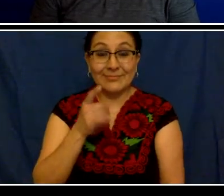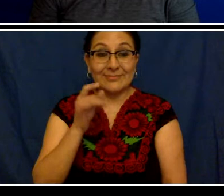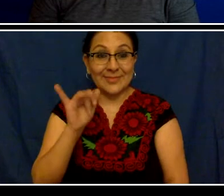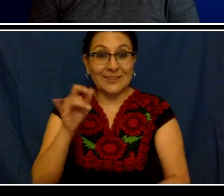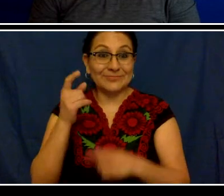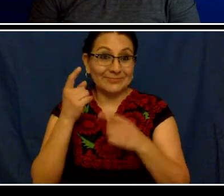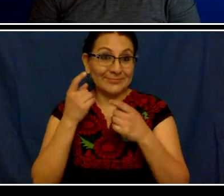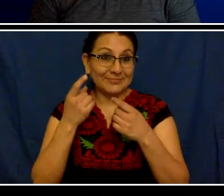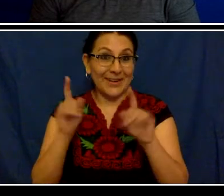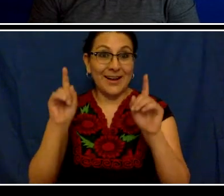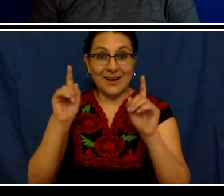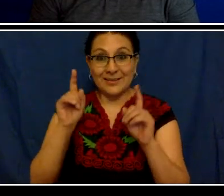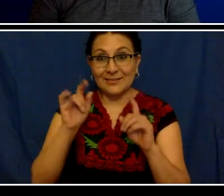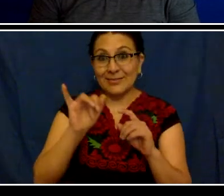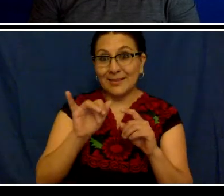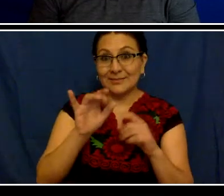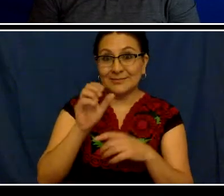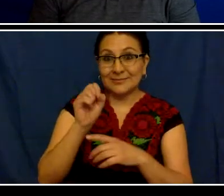Chile.